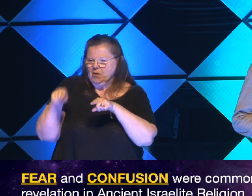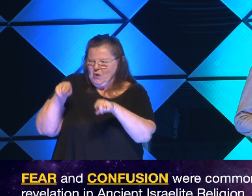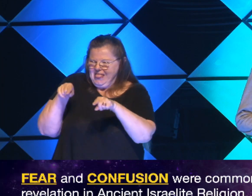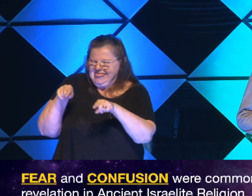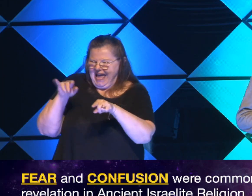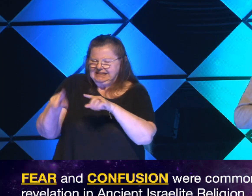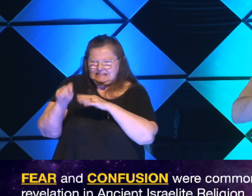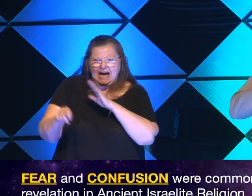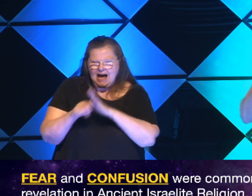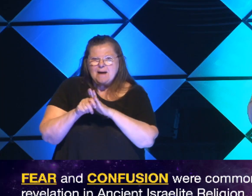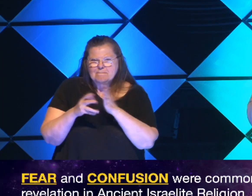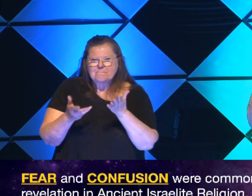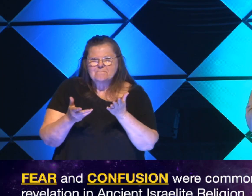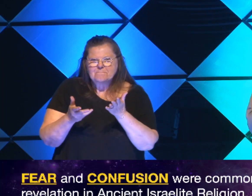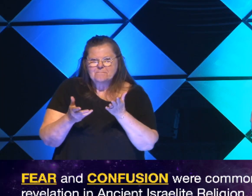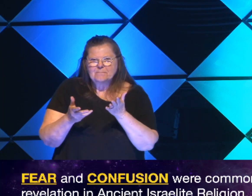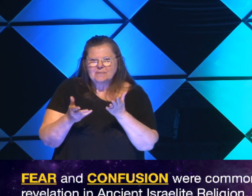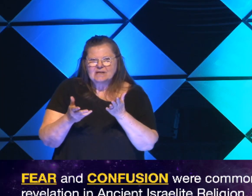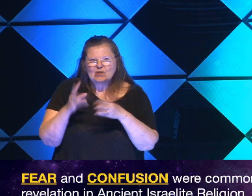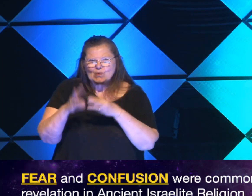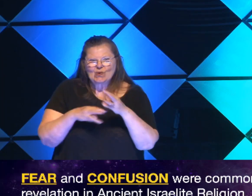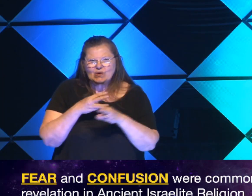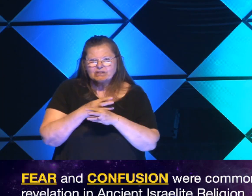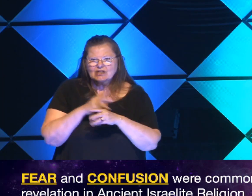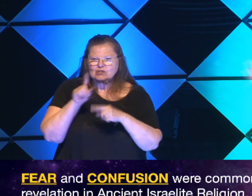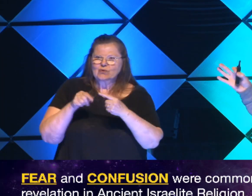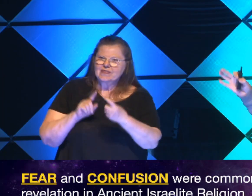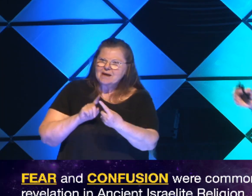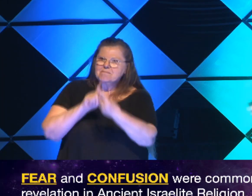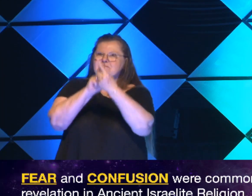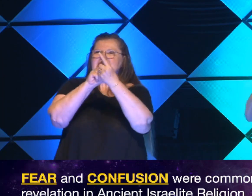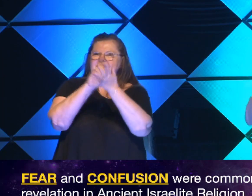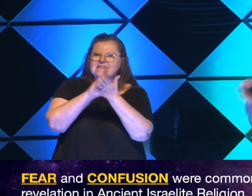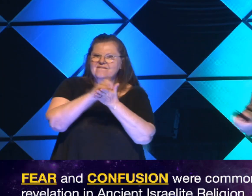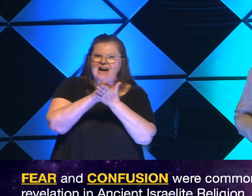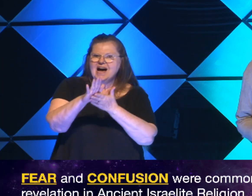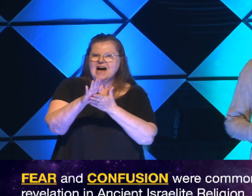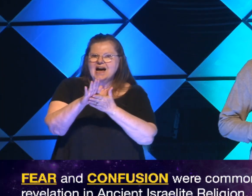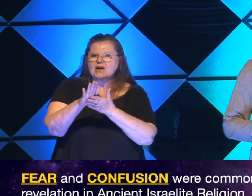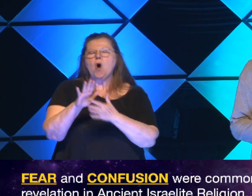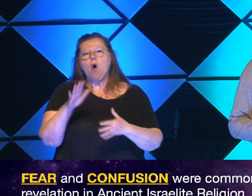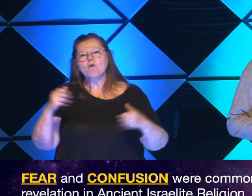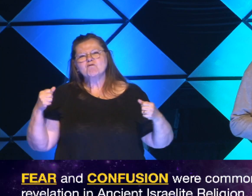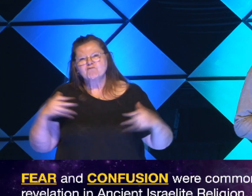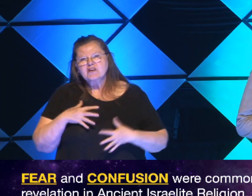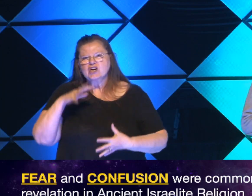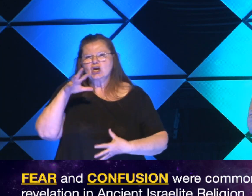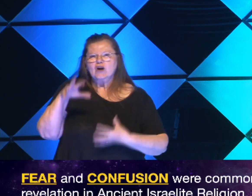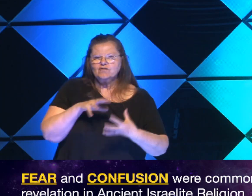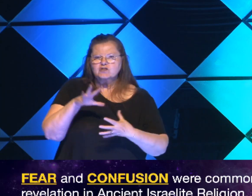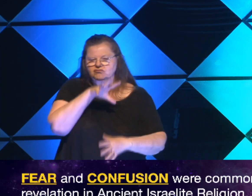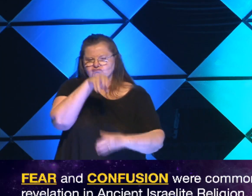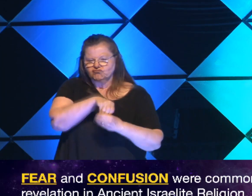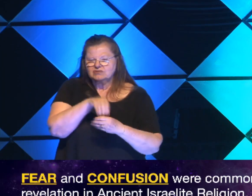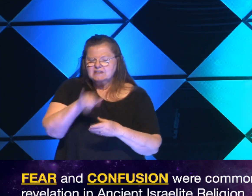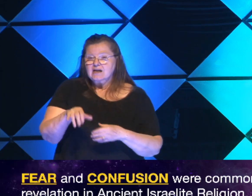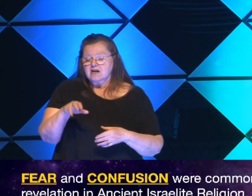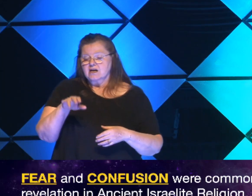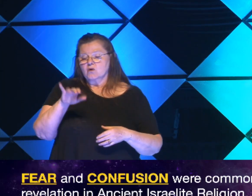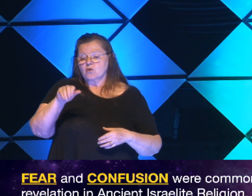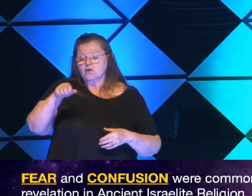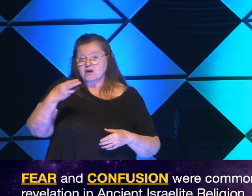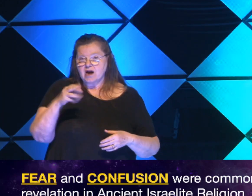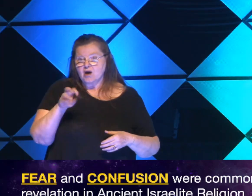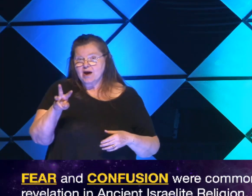known. And whenever there was an encounter with the divine, fear and confusion were par for the course. When Yahweh gives